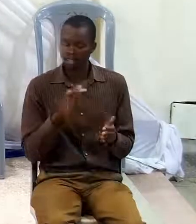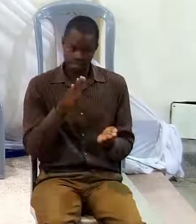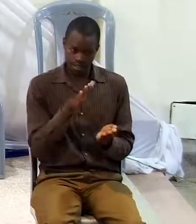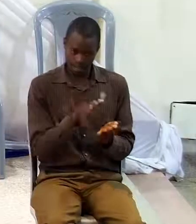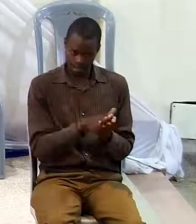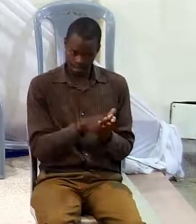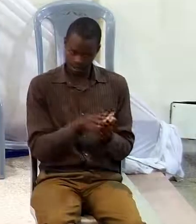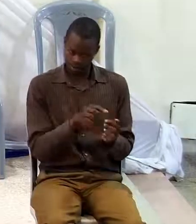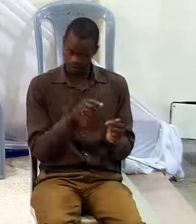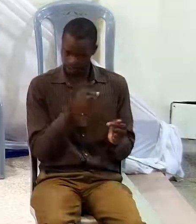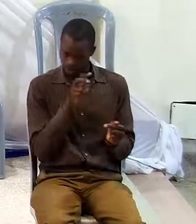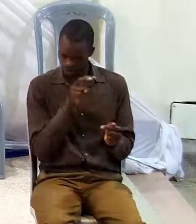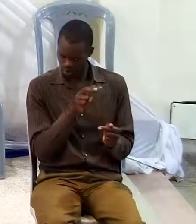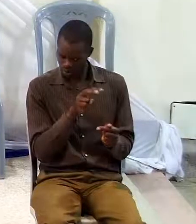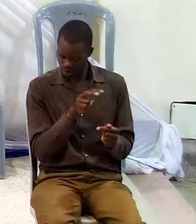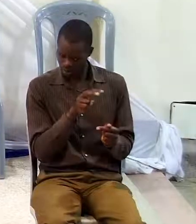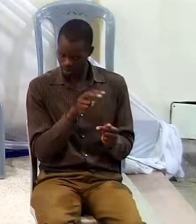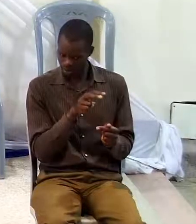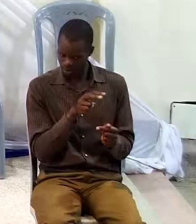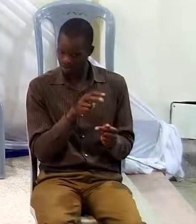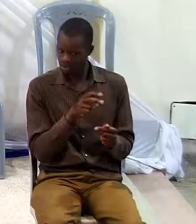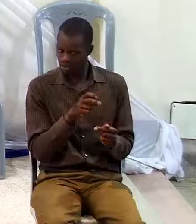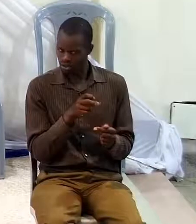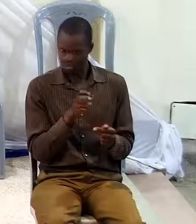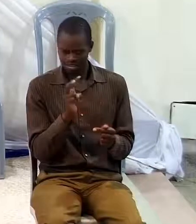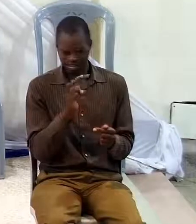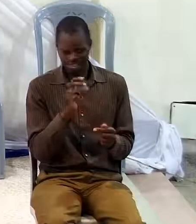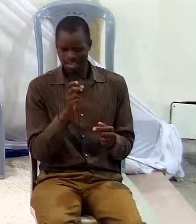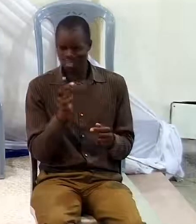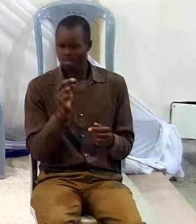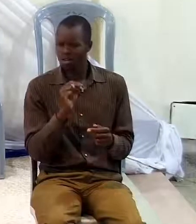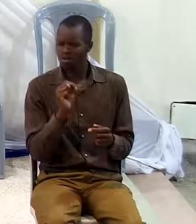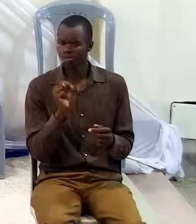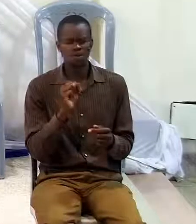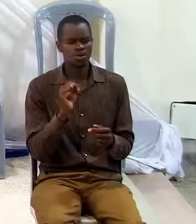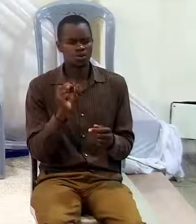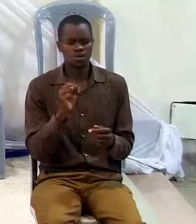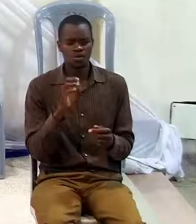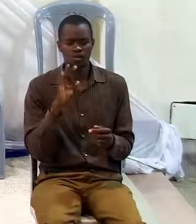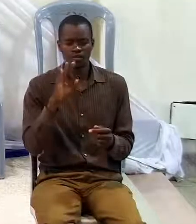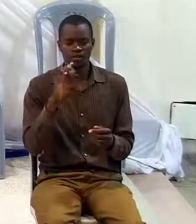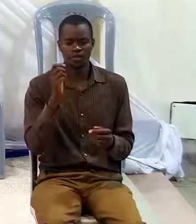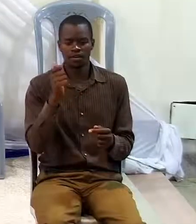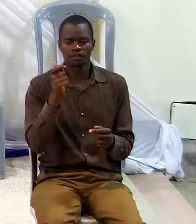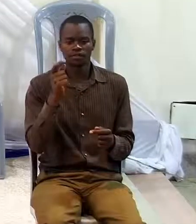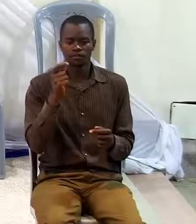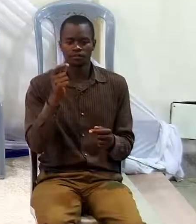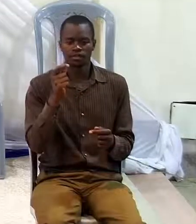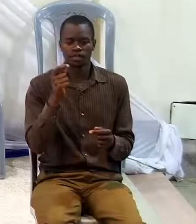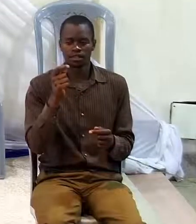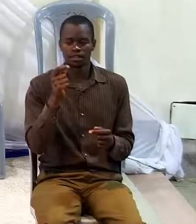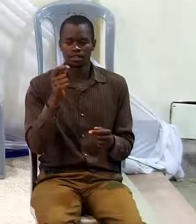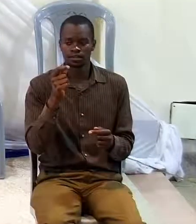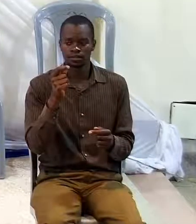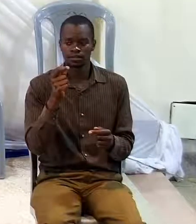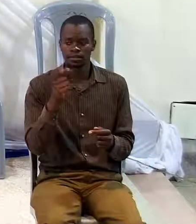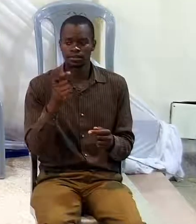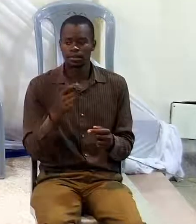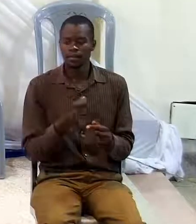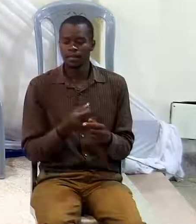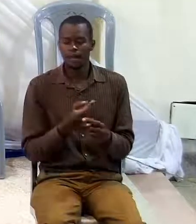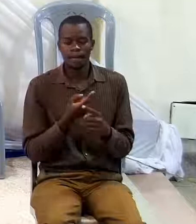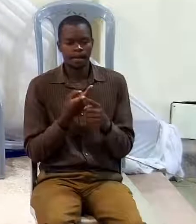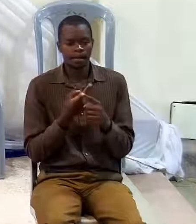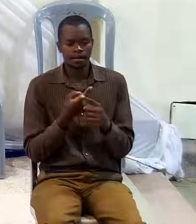seeing any fat. It's not solidifying. It doesn't solidify. That is good Elianto. That is pure Elianto. That is